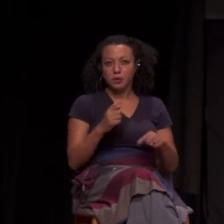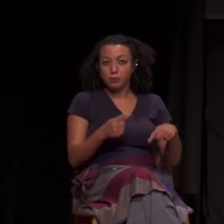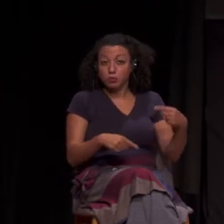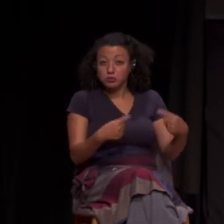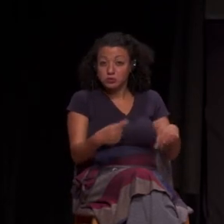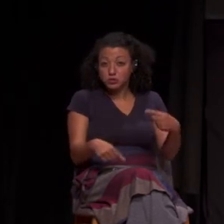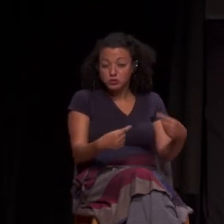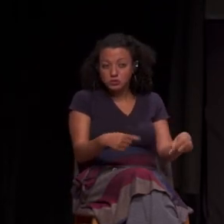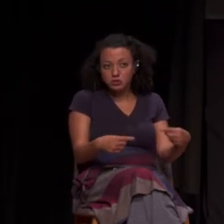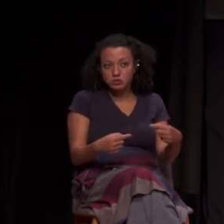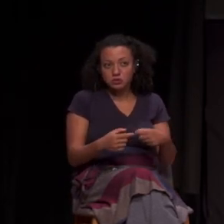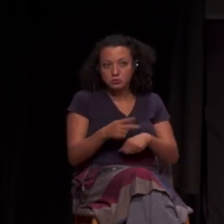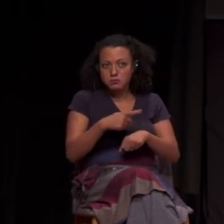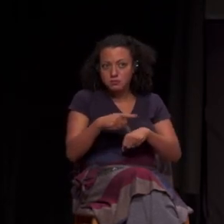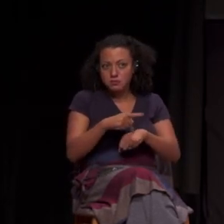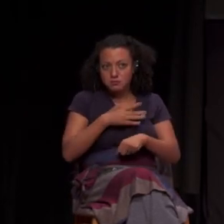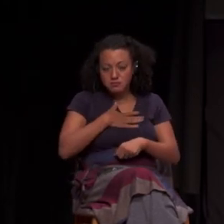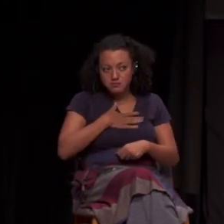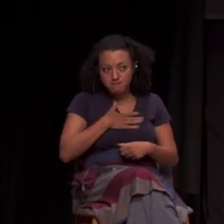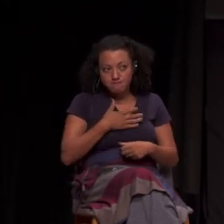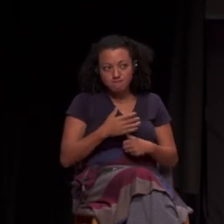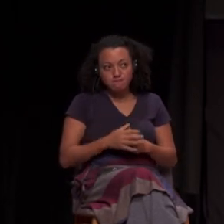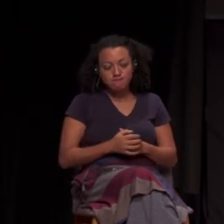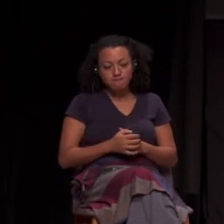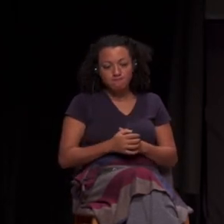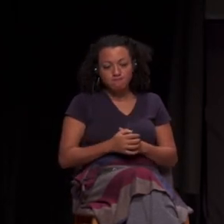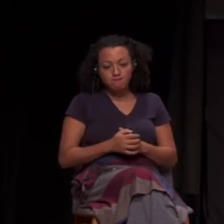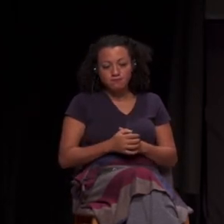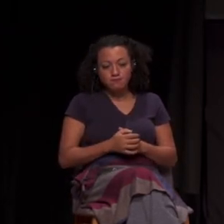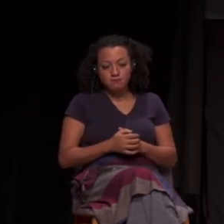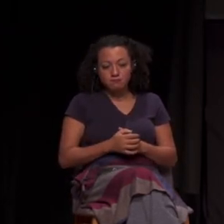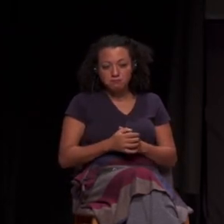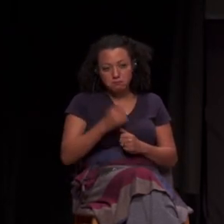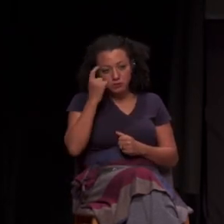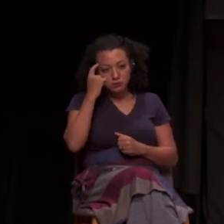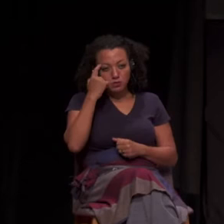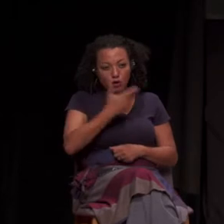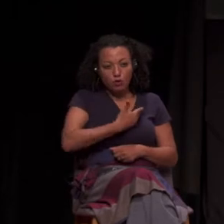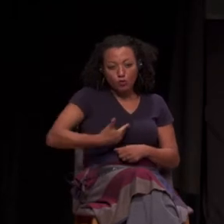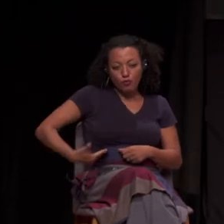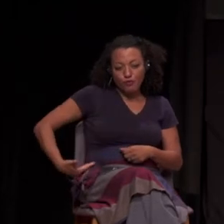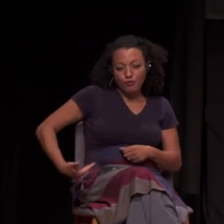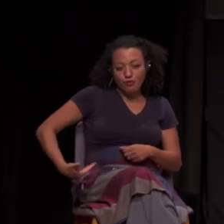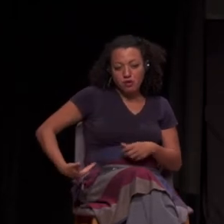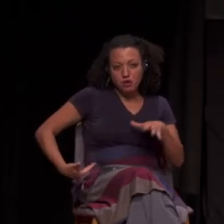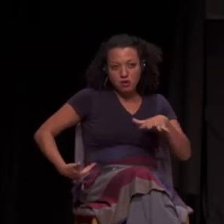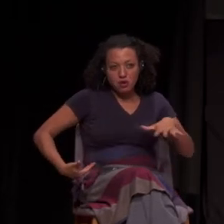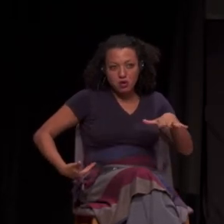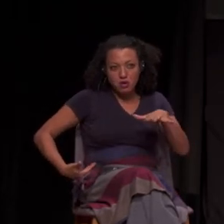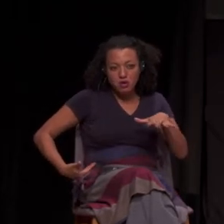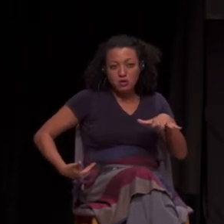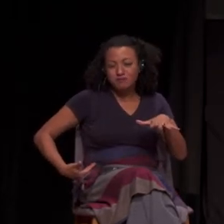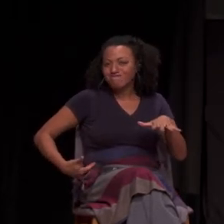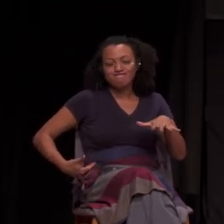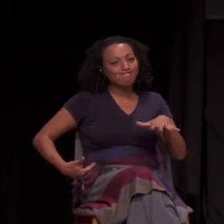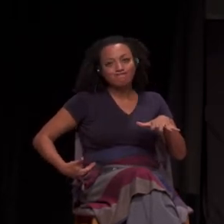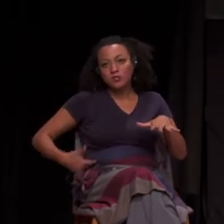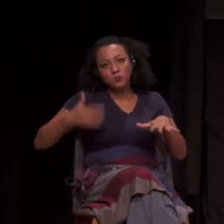from sort of a governmental level, I don't know how effective that's